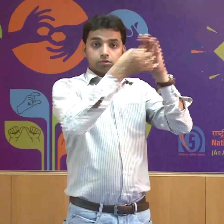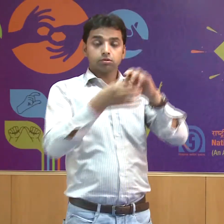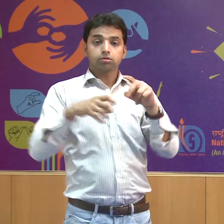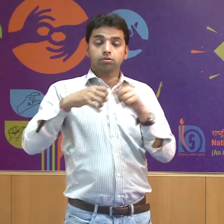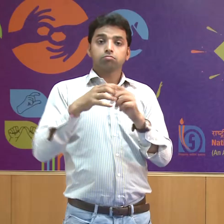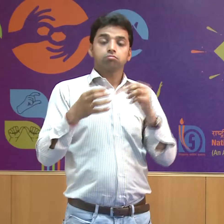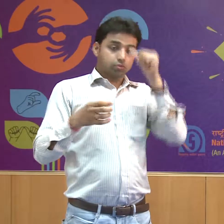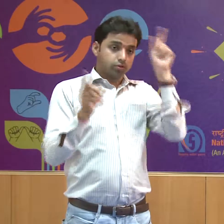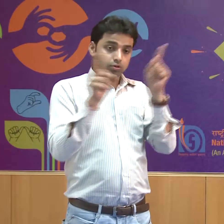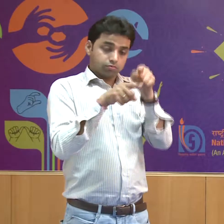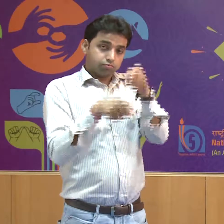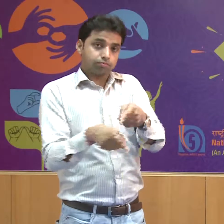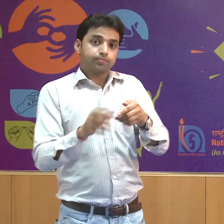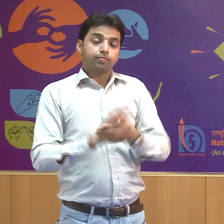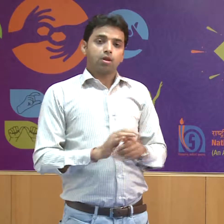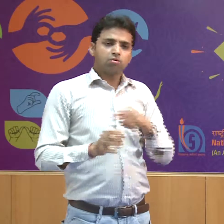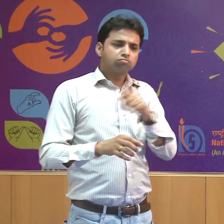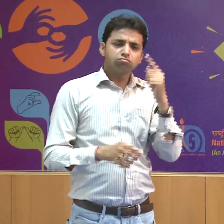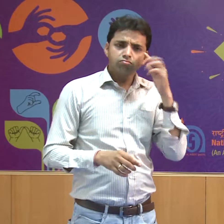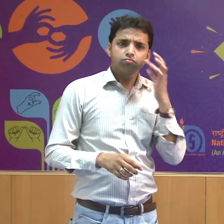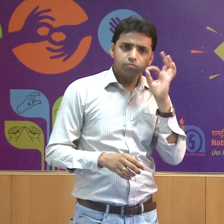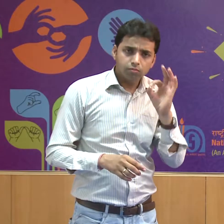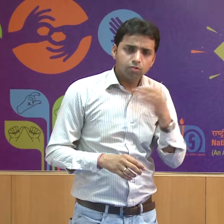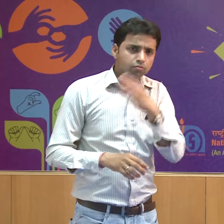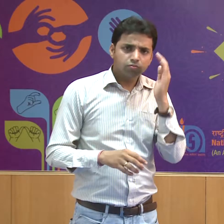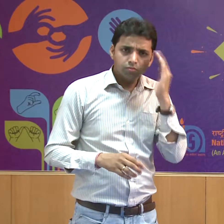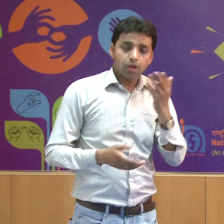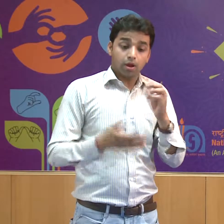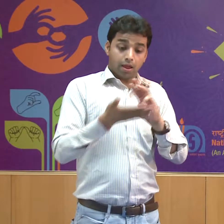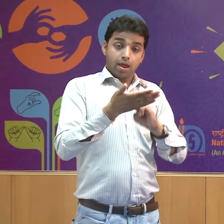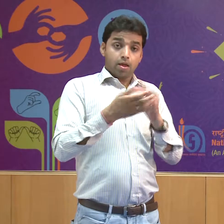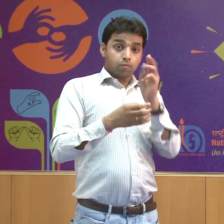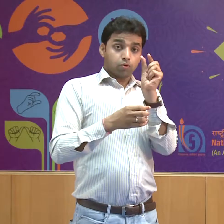It is important to note that the Mughal rulers